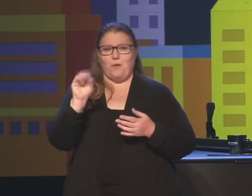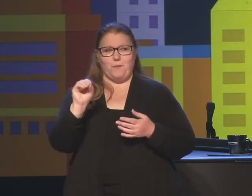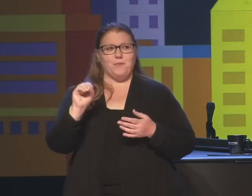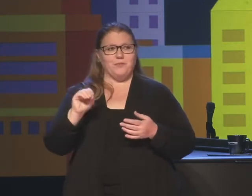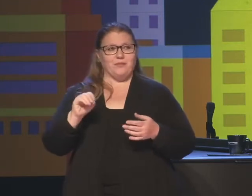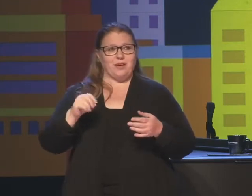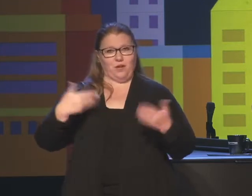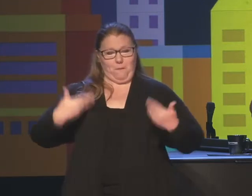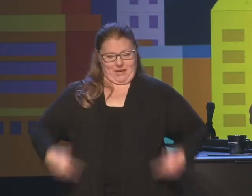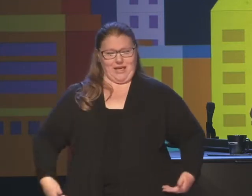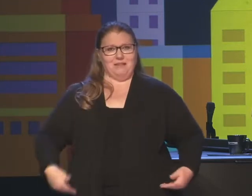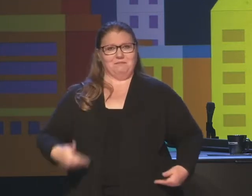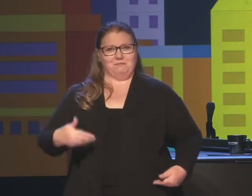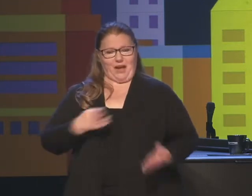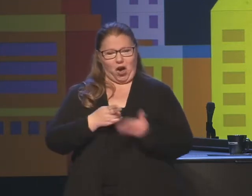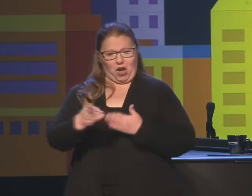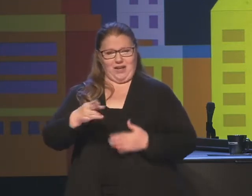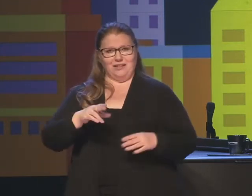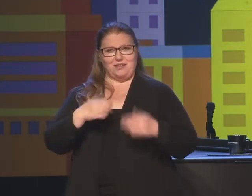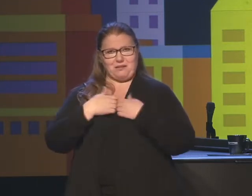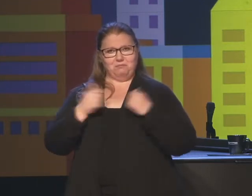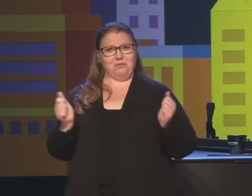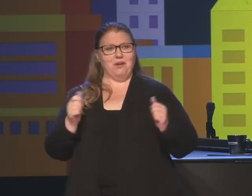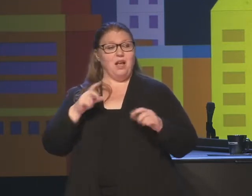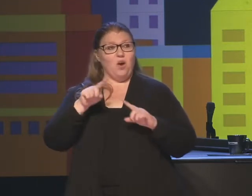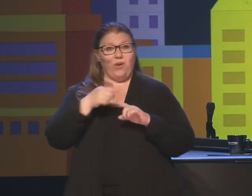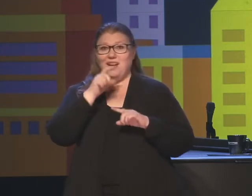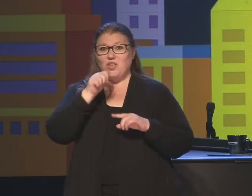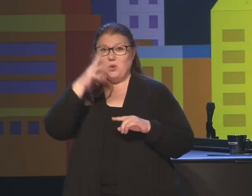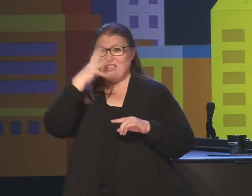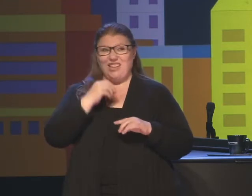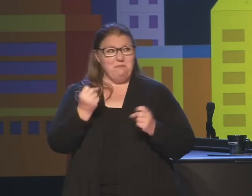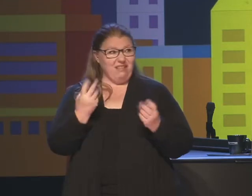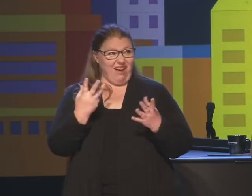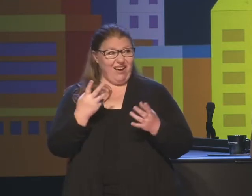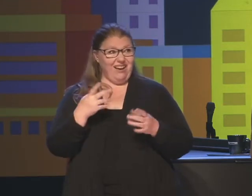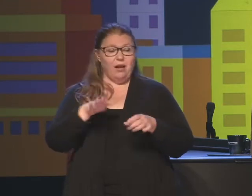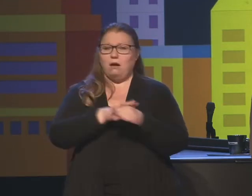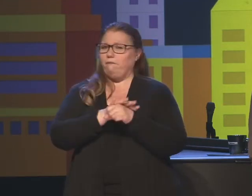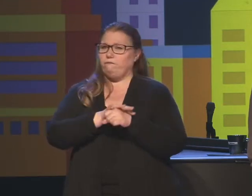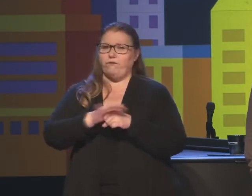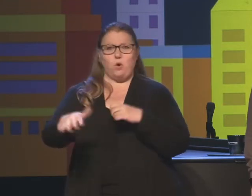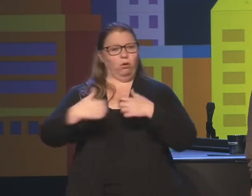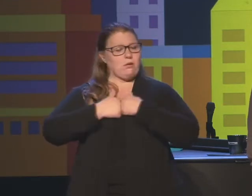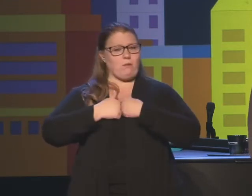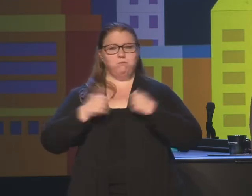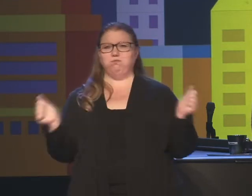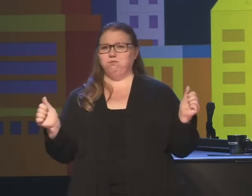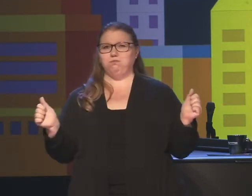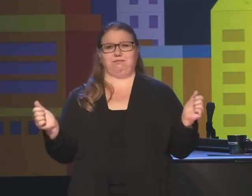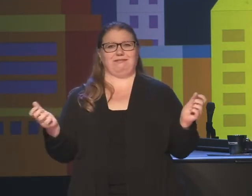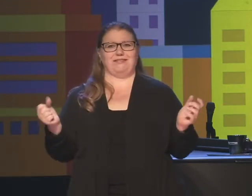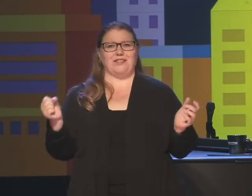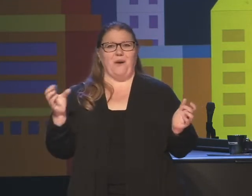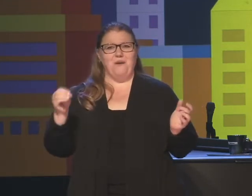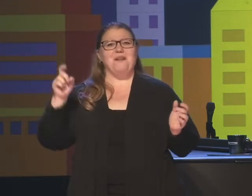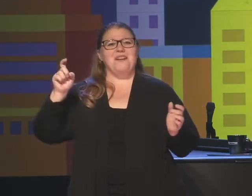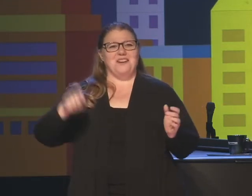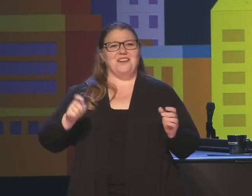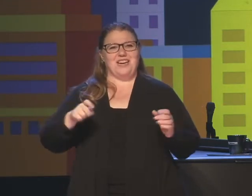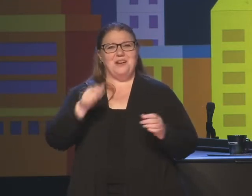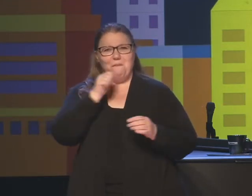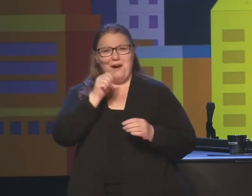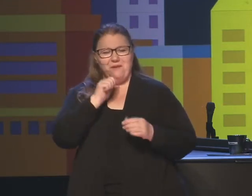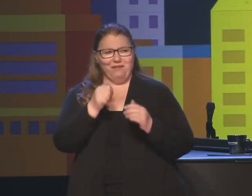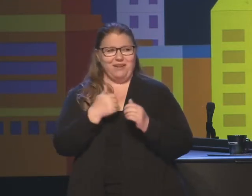get me. That's what happens. But when I don't get a lot of sleep at night, I mean, you get the full me, all right? So you got to bear with me. But here's